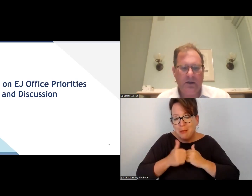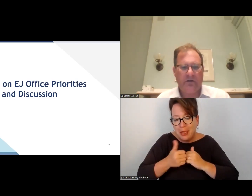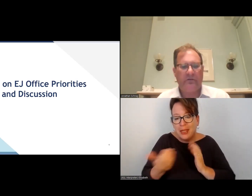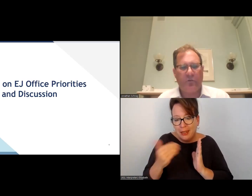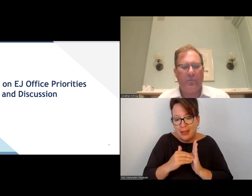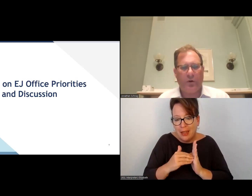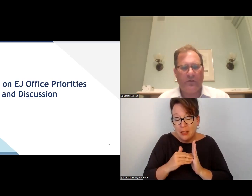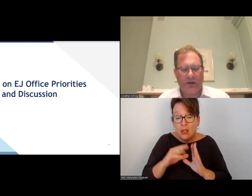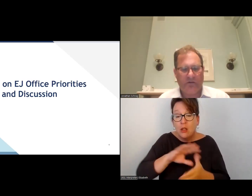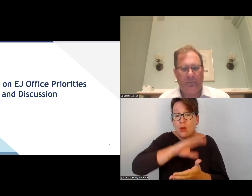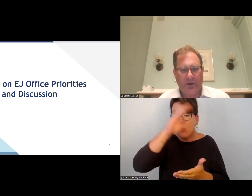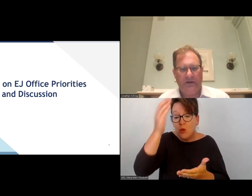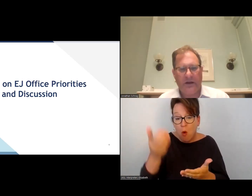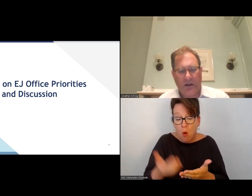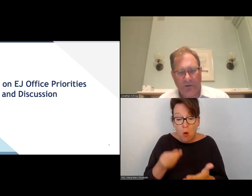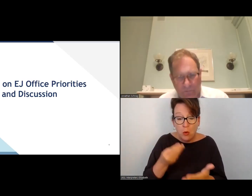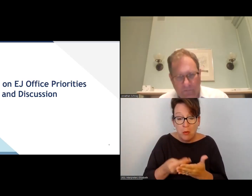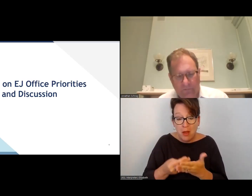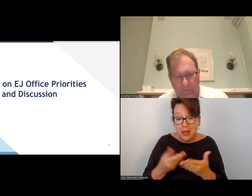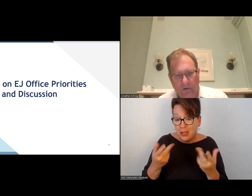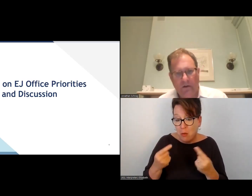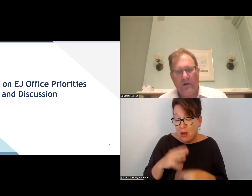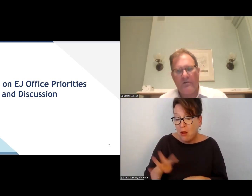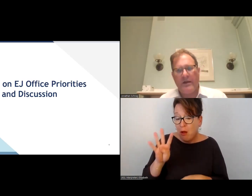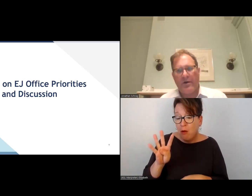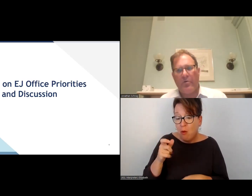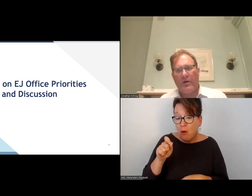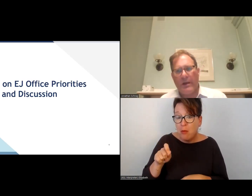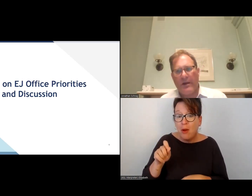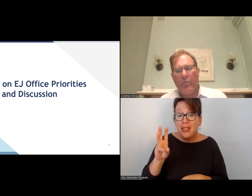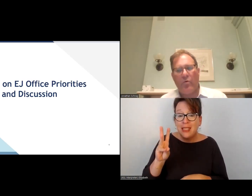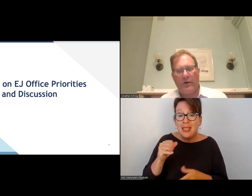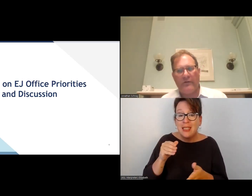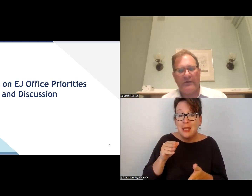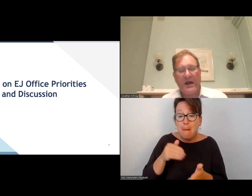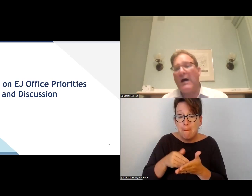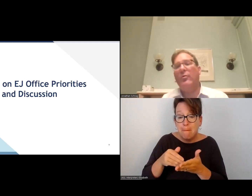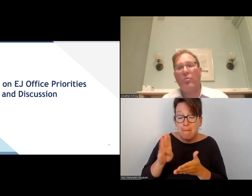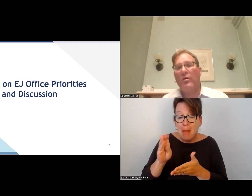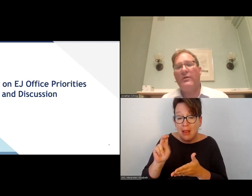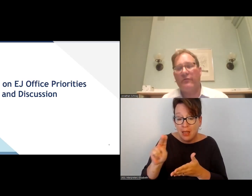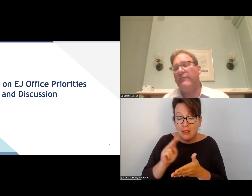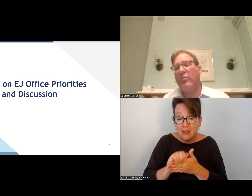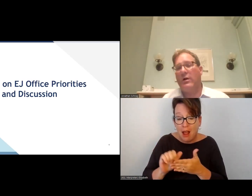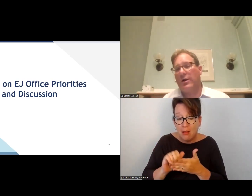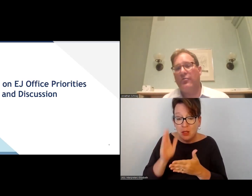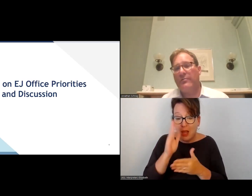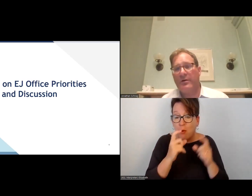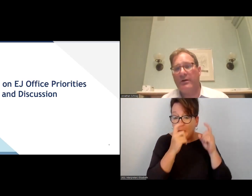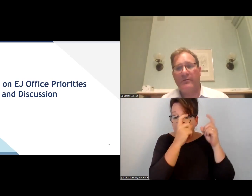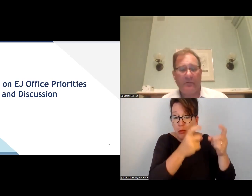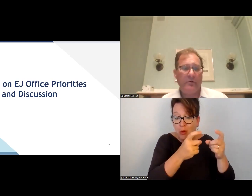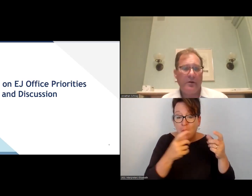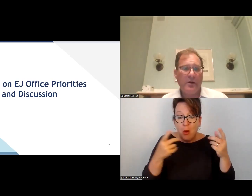nationally is $4.6 billion. They are going to make awards. The top award is